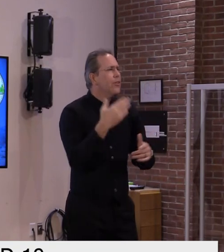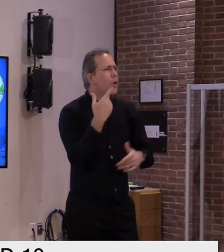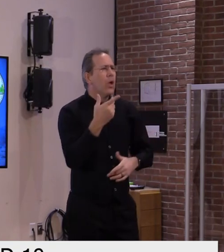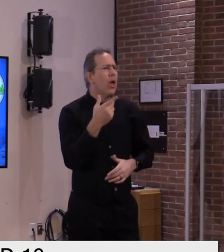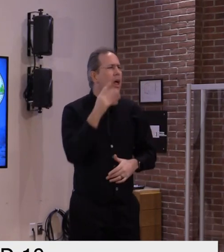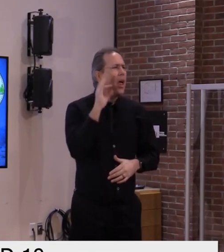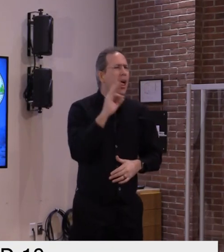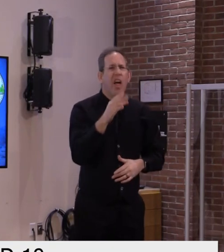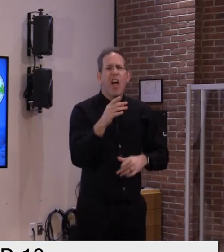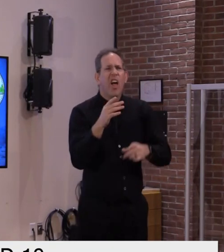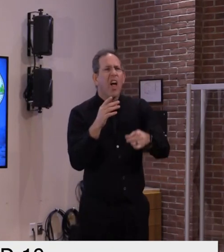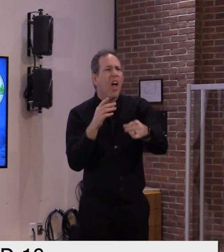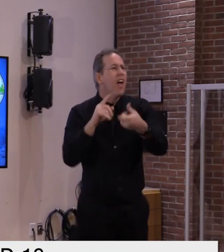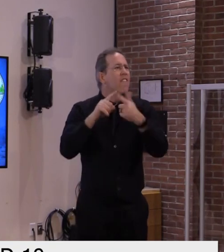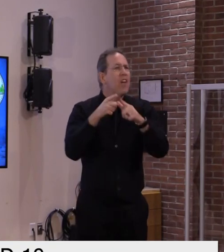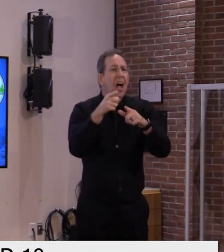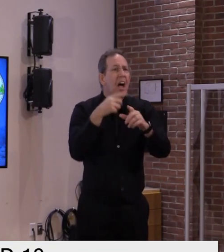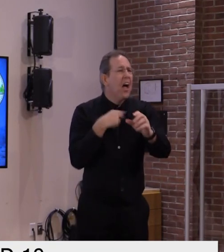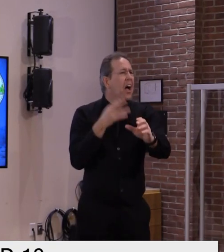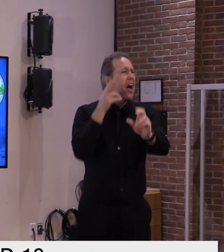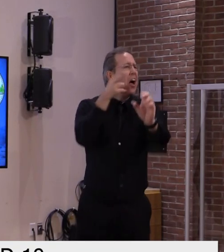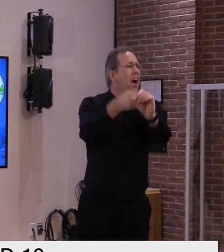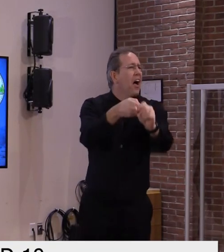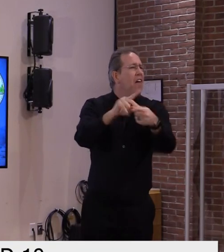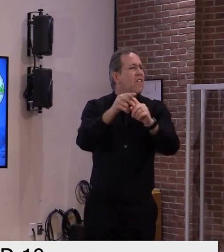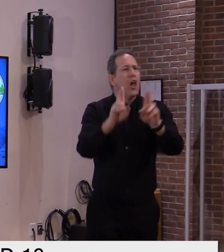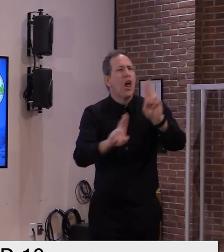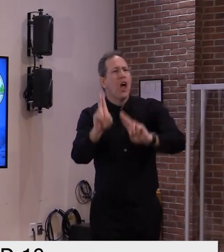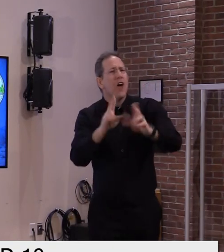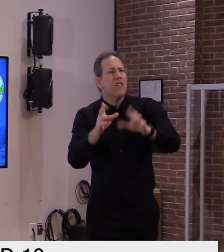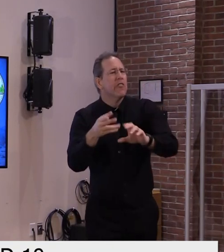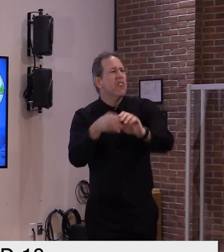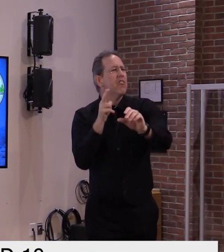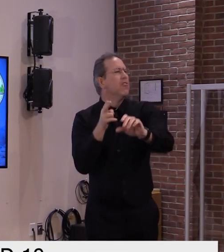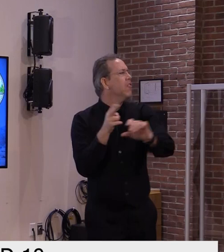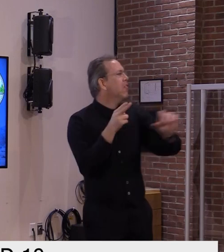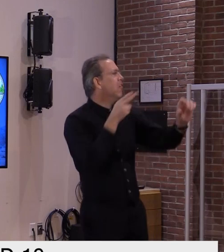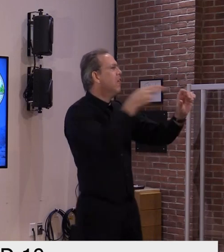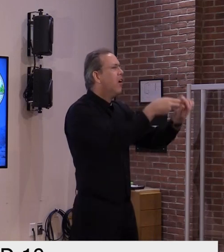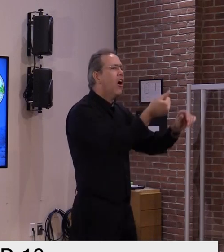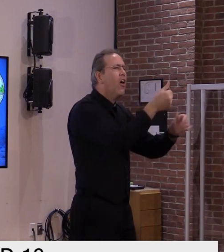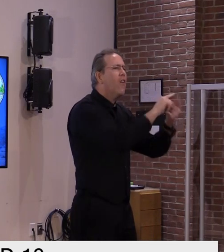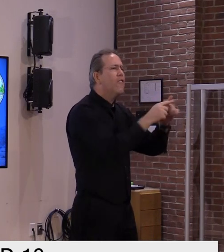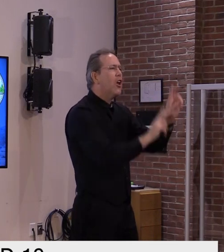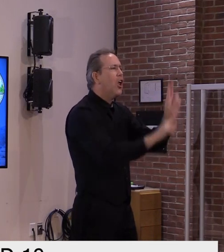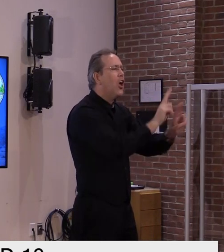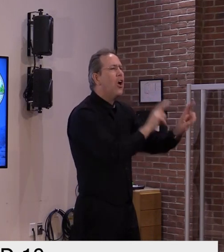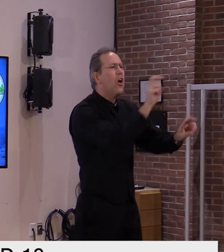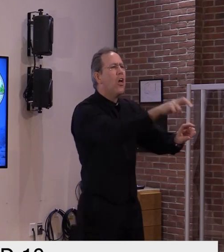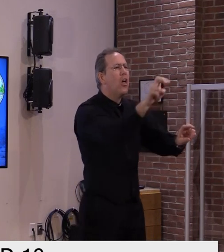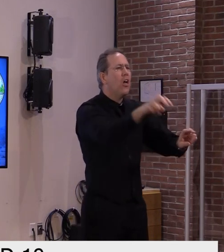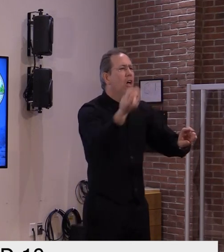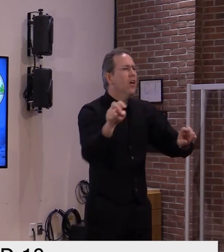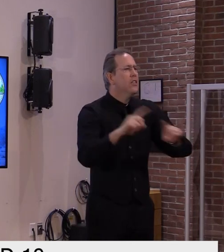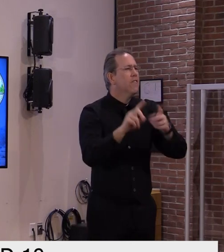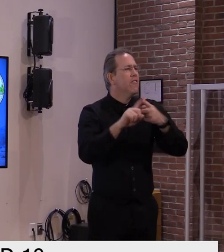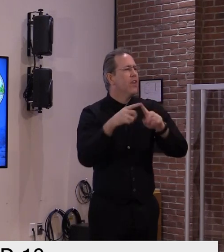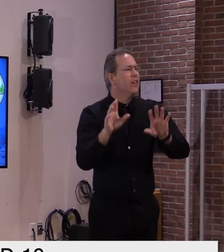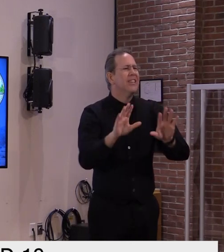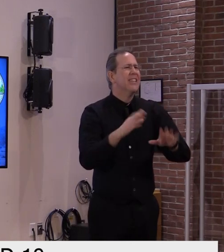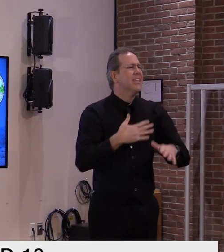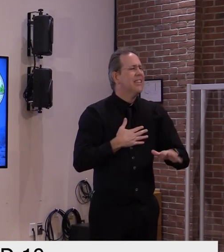symptoms. Literally take a moment and think how you're feeling, and be sure to get tested after any gathering or